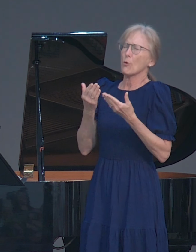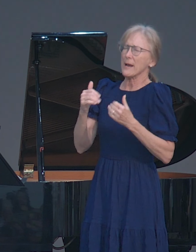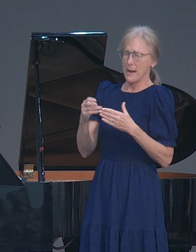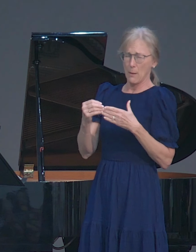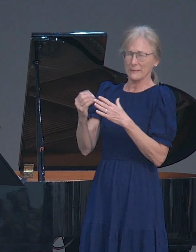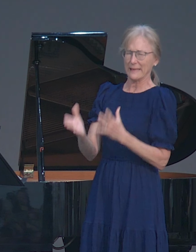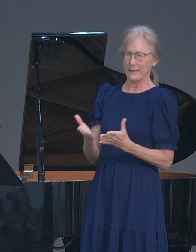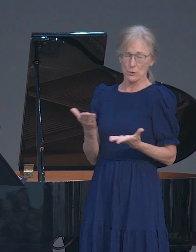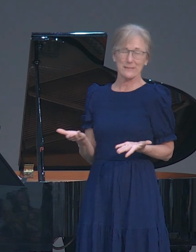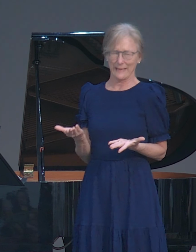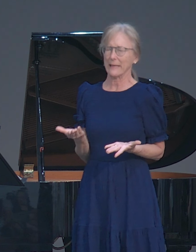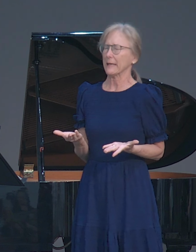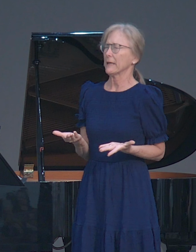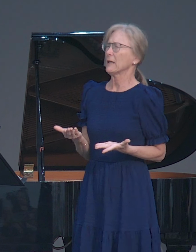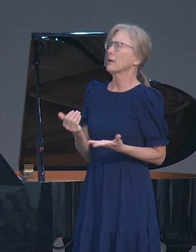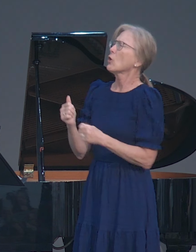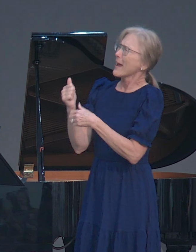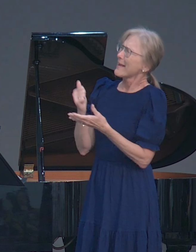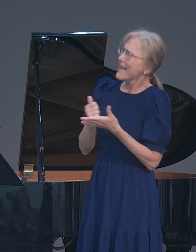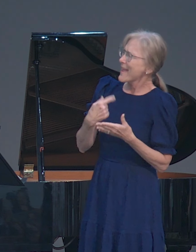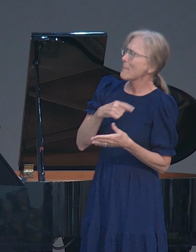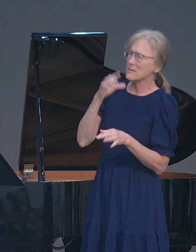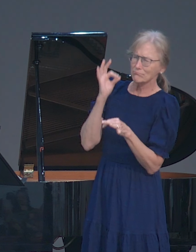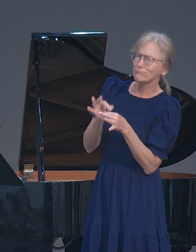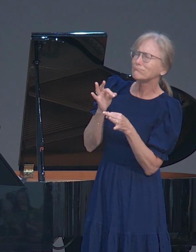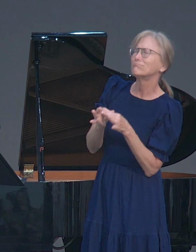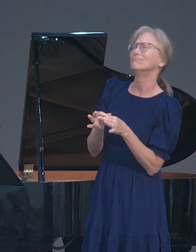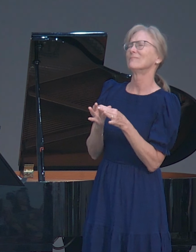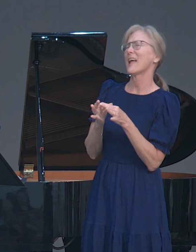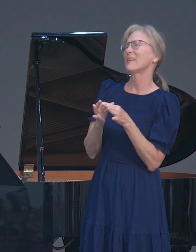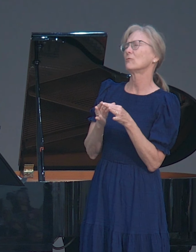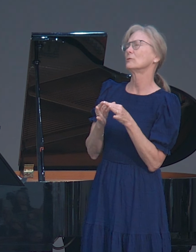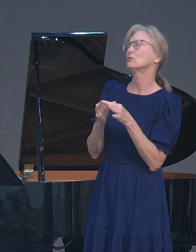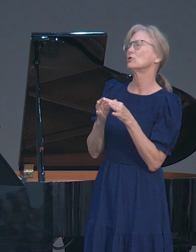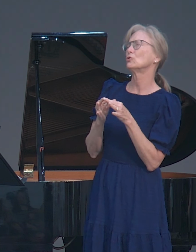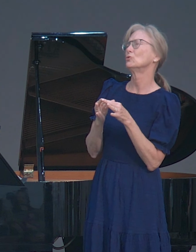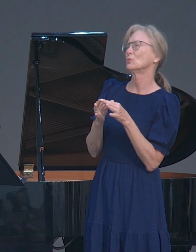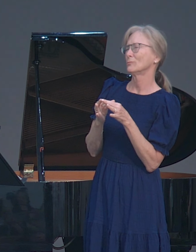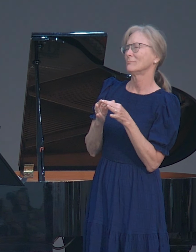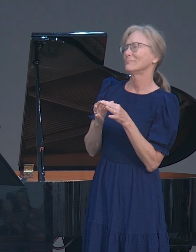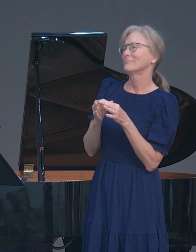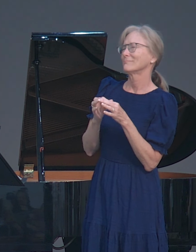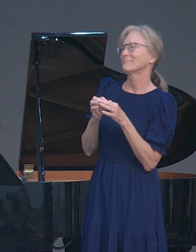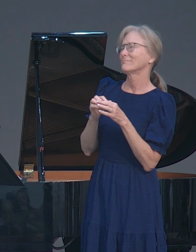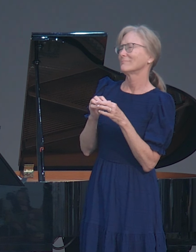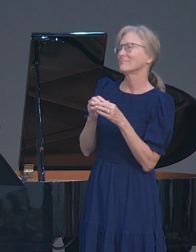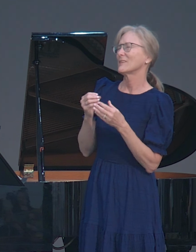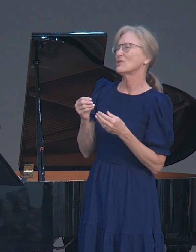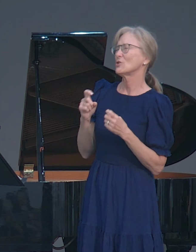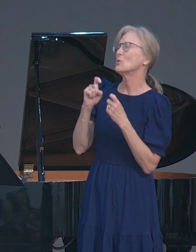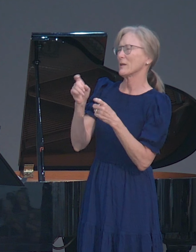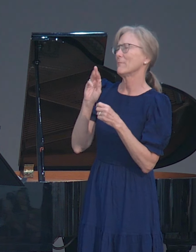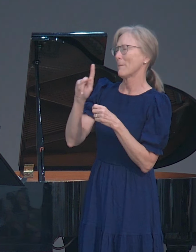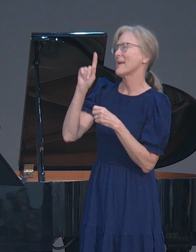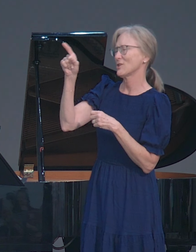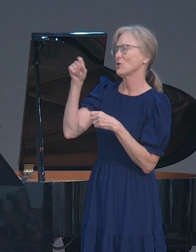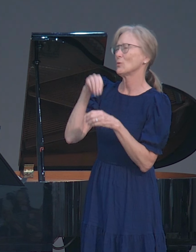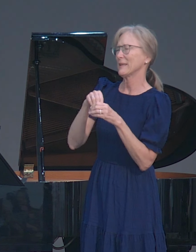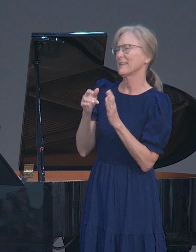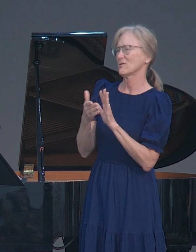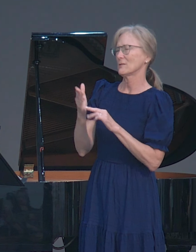as we give today. Help us to be faithful in giving as a response to Your faithfulness to provide. In Jesus' name we